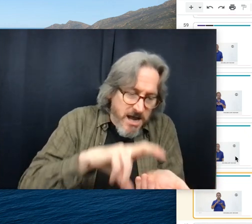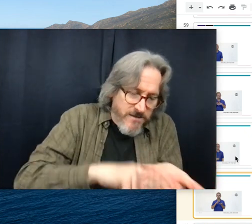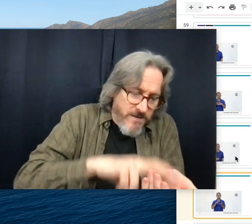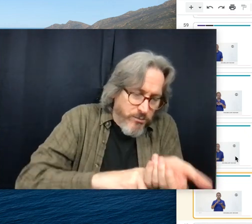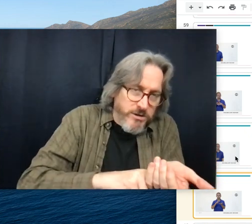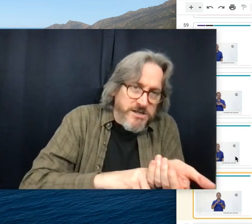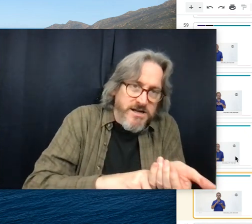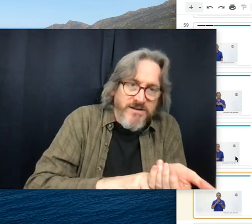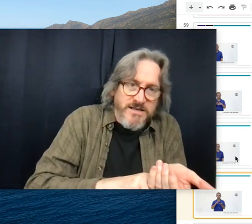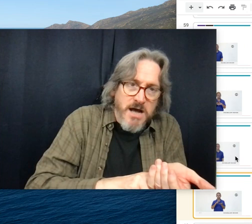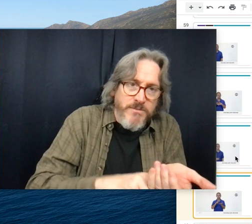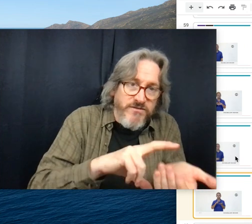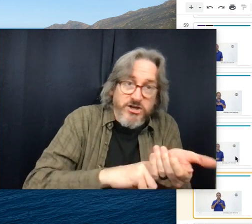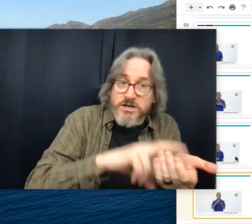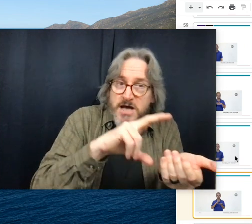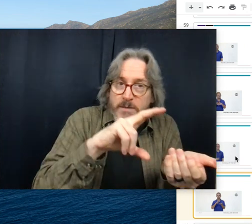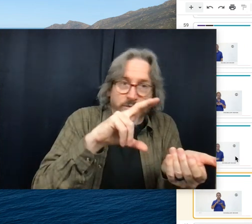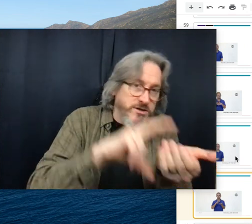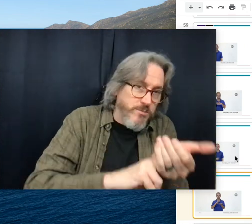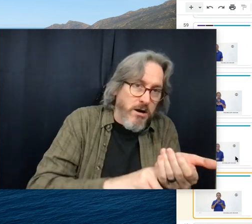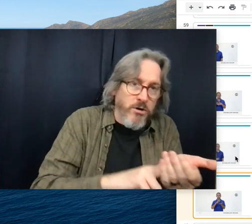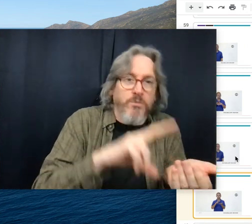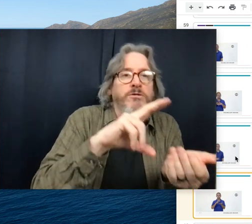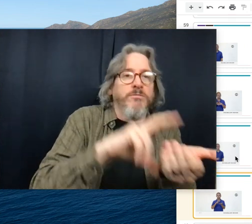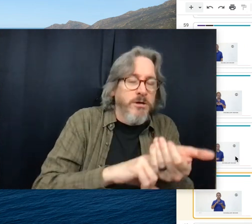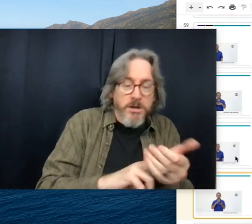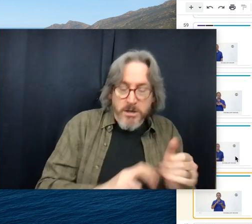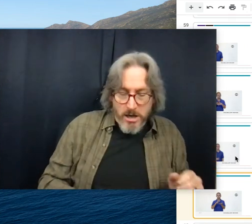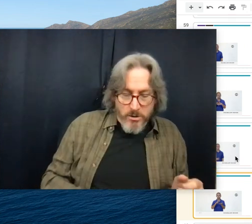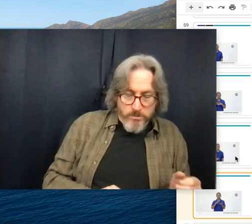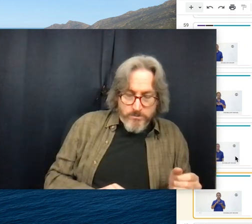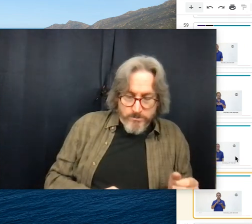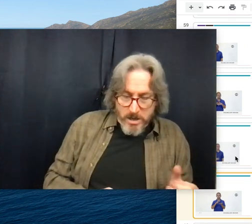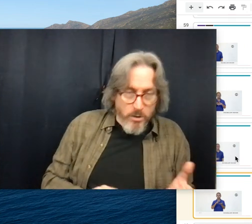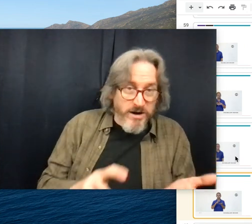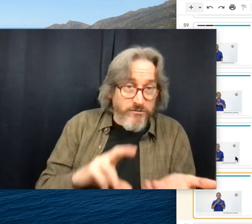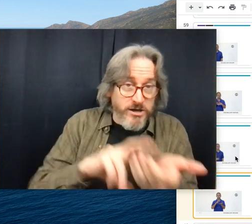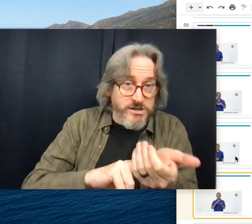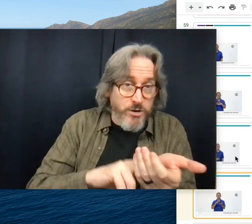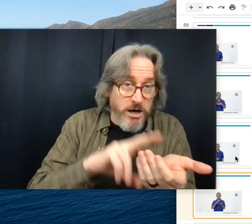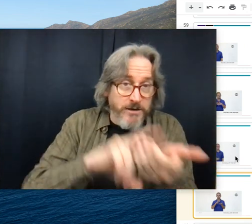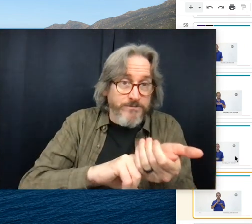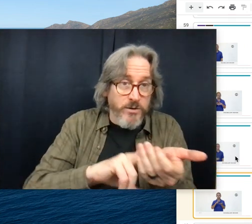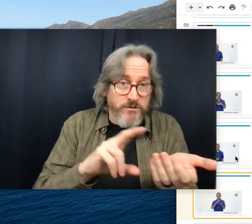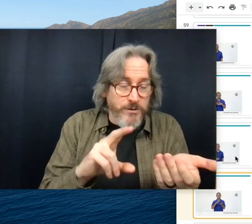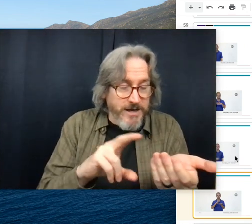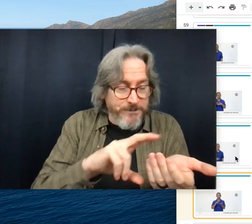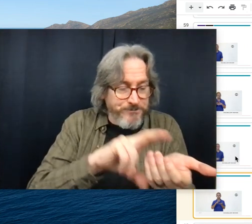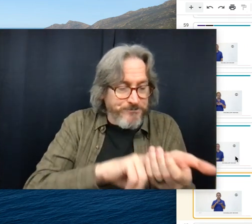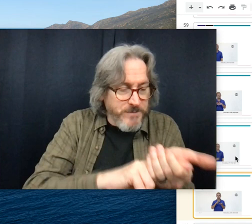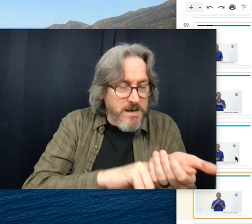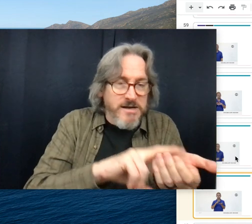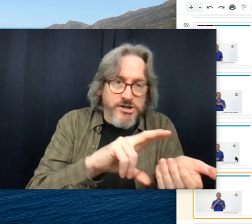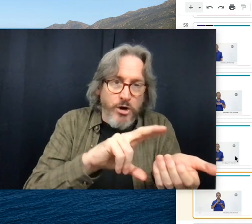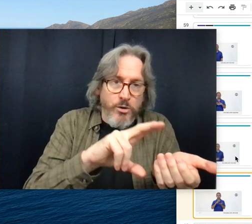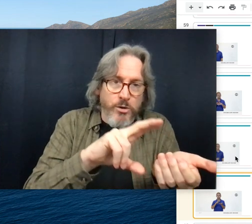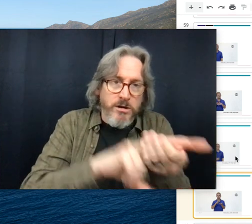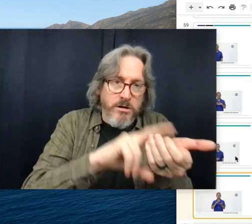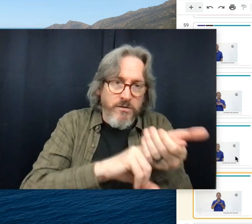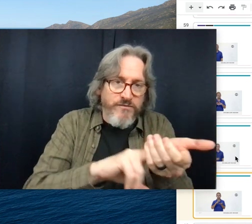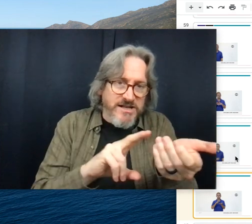rice, and then they put the stuff on top, the fish on top, or the tamago, or whatever it is, unagi, whatever you're eating.